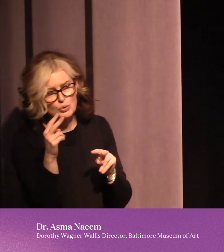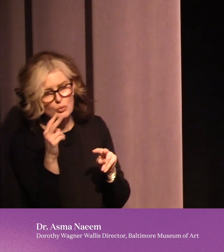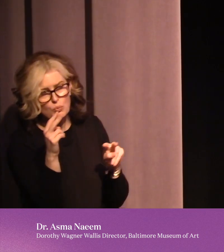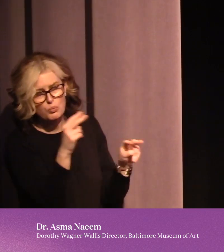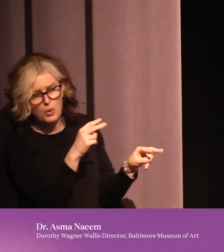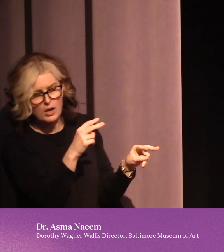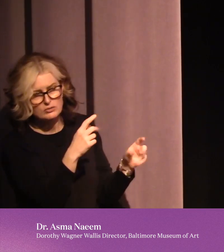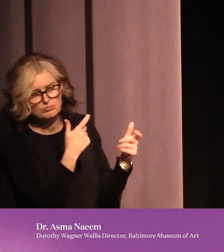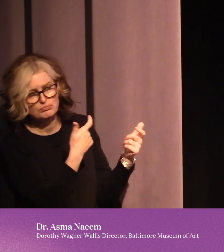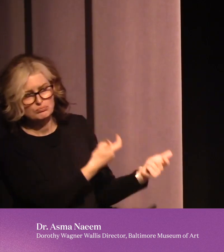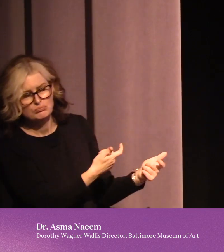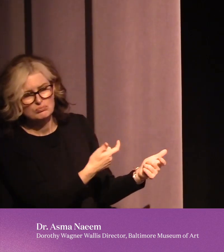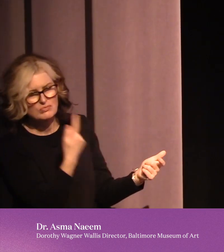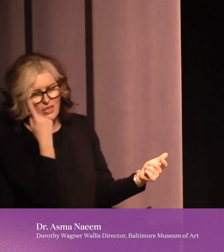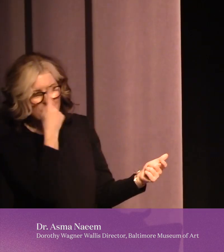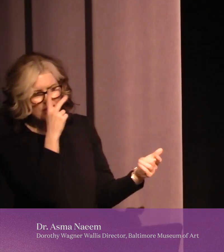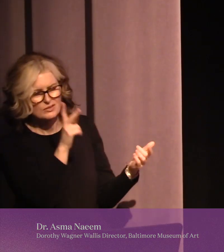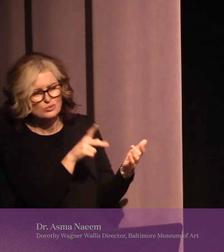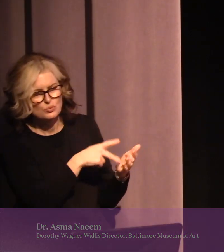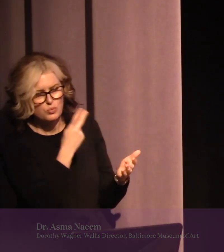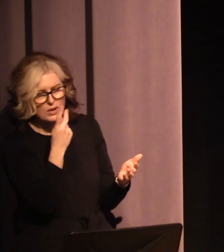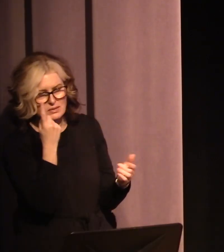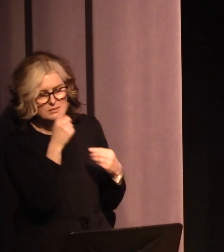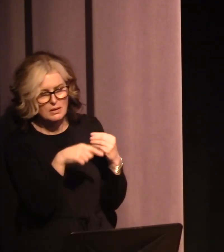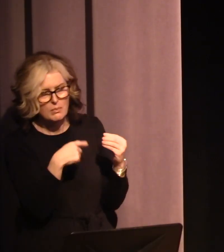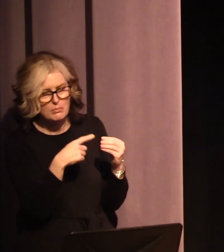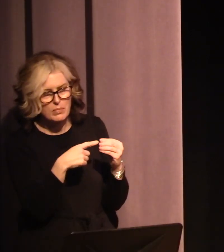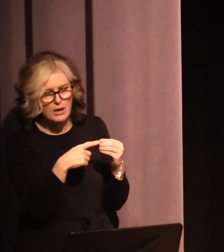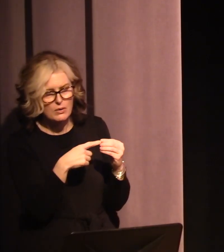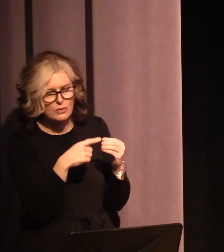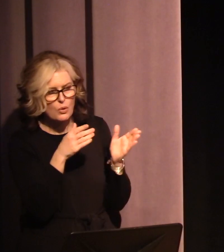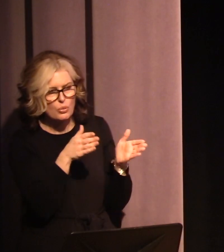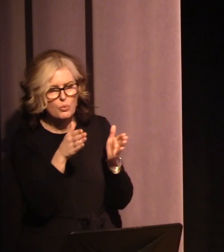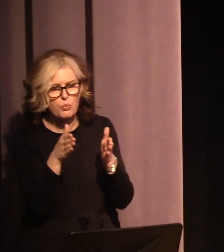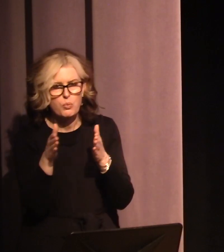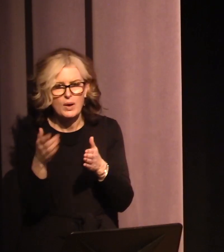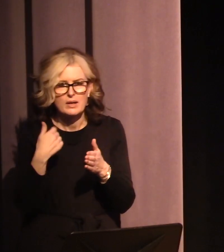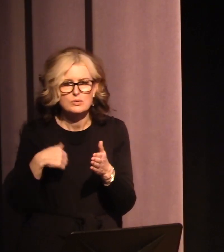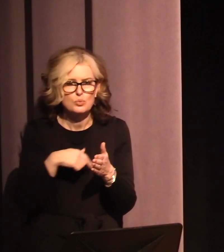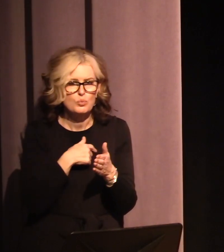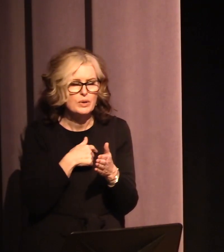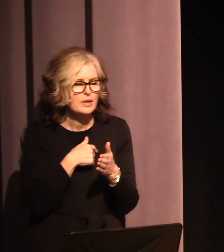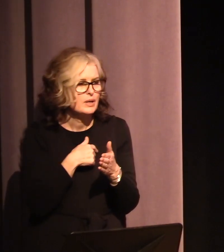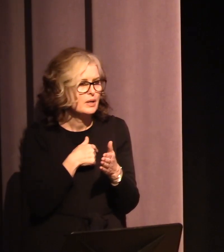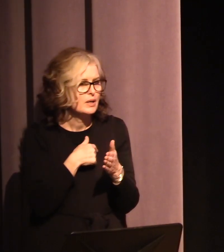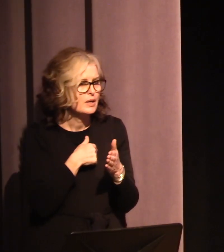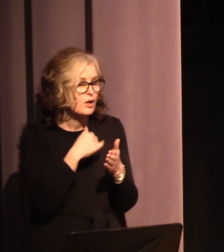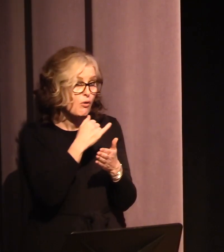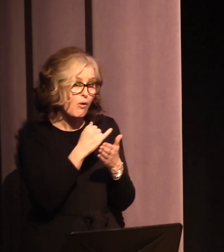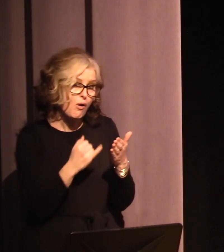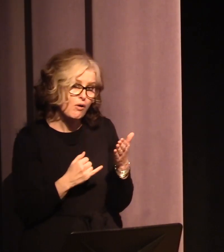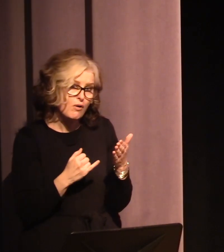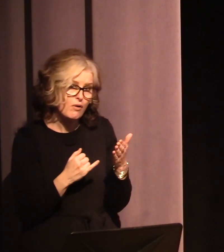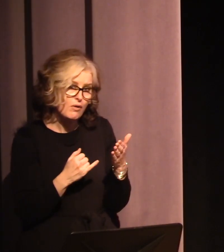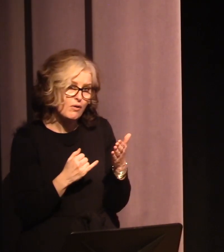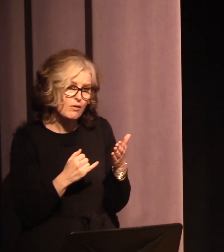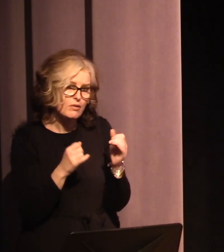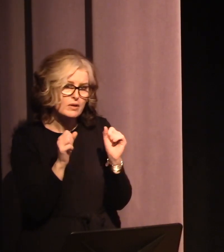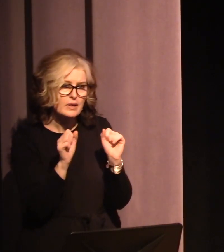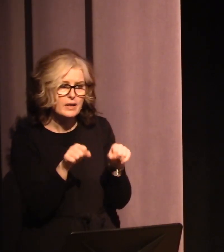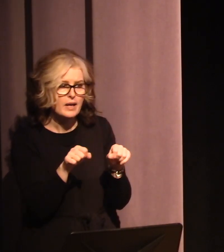tonight will make you think twice about the ways in which art